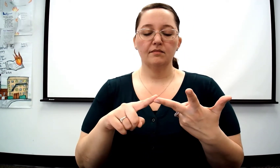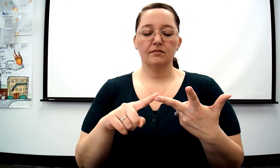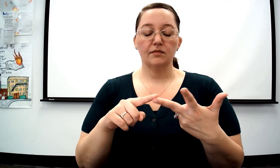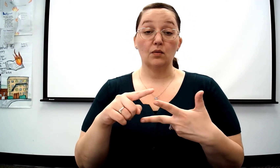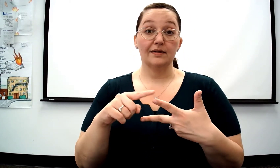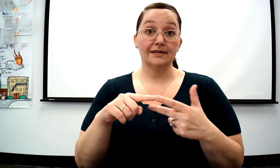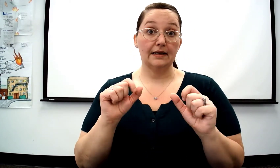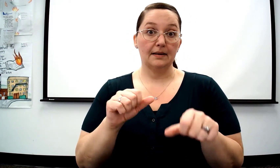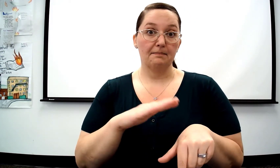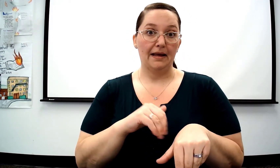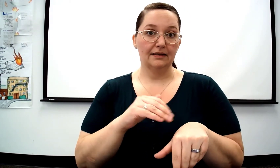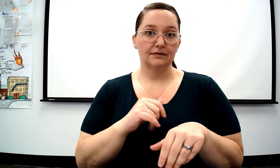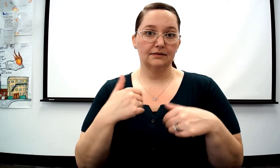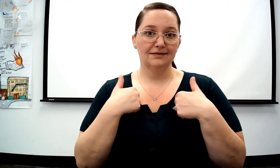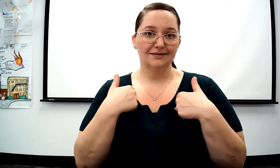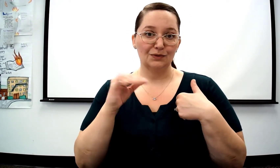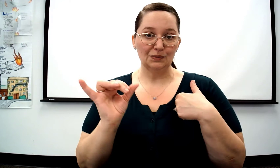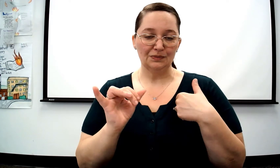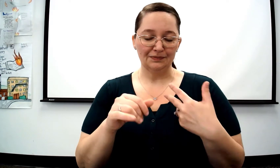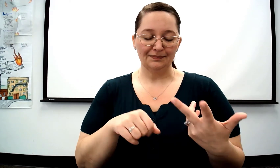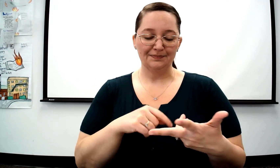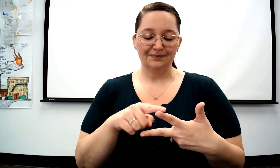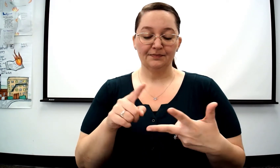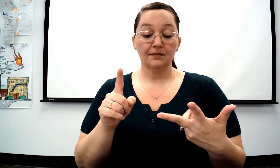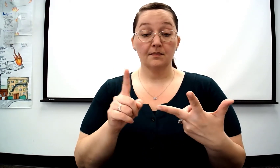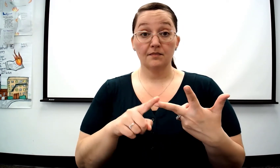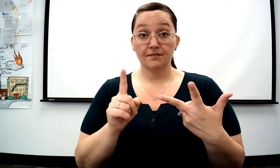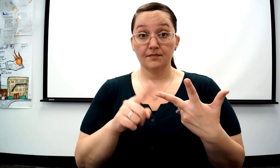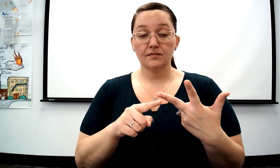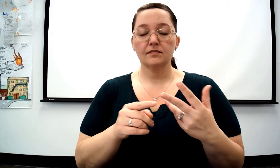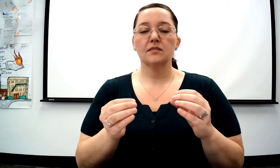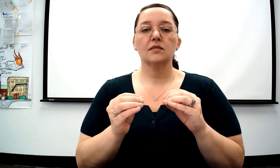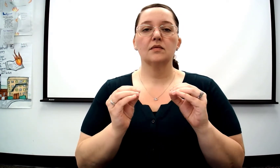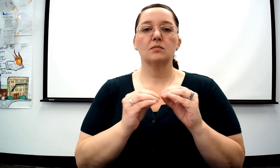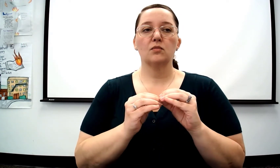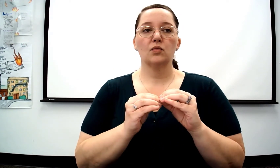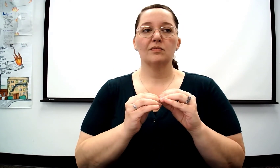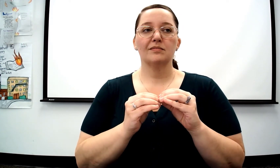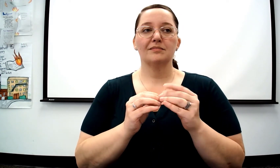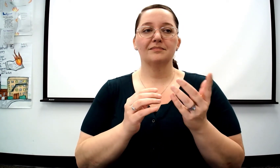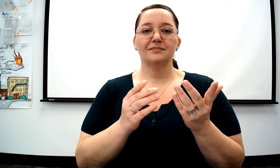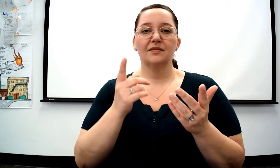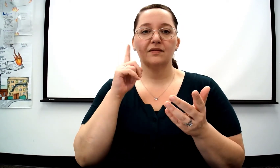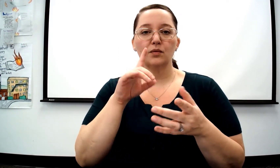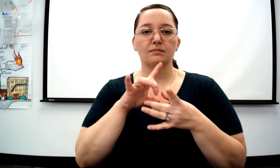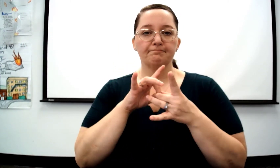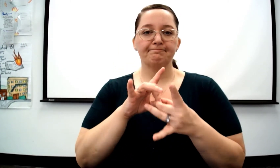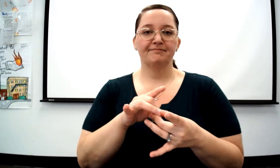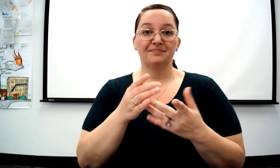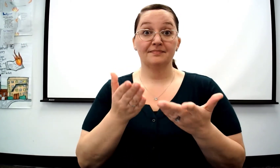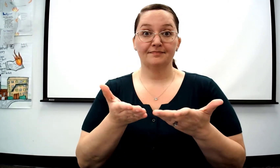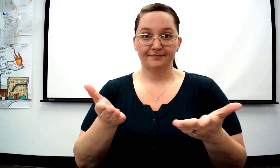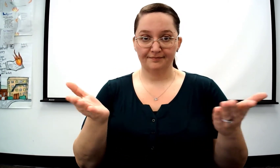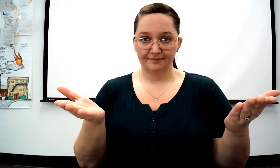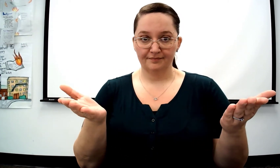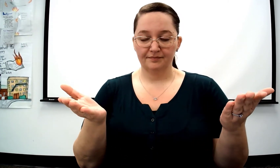on. Oh, and it can also be like your pets. You can love them. Third is more associated to